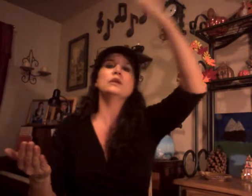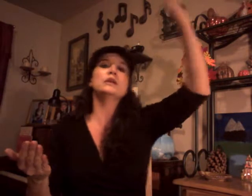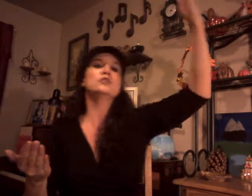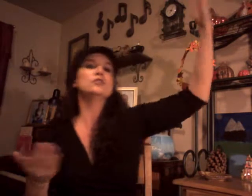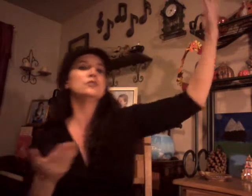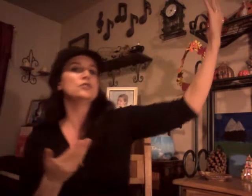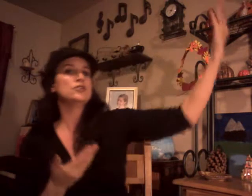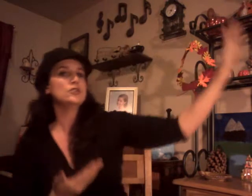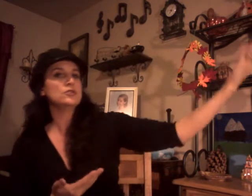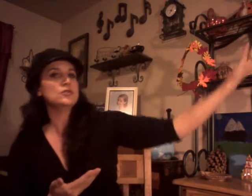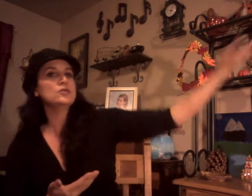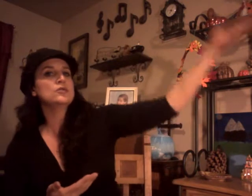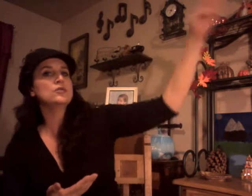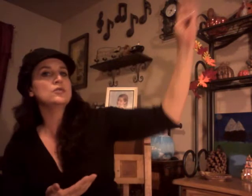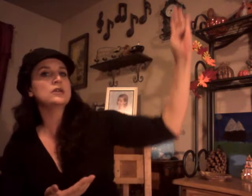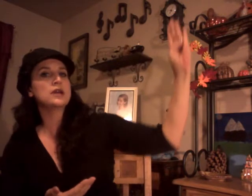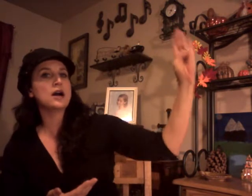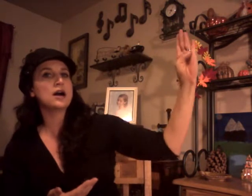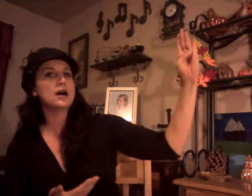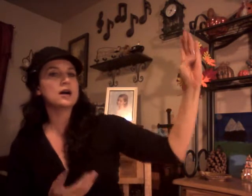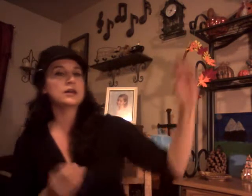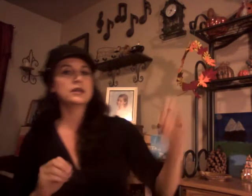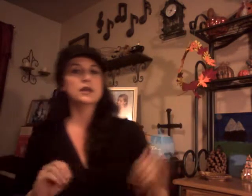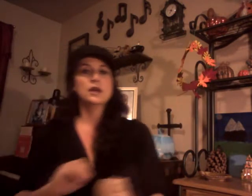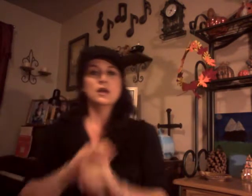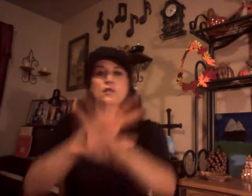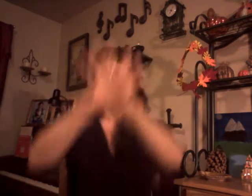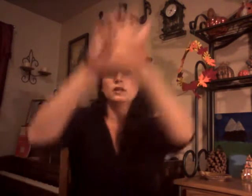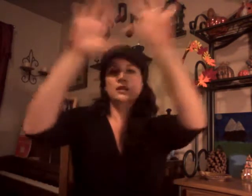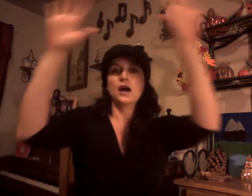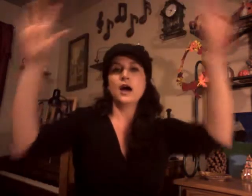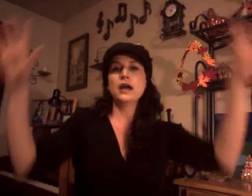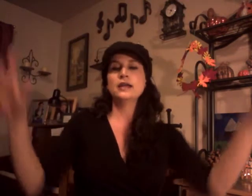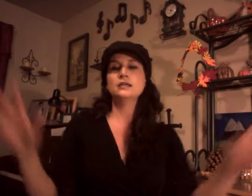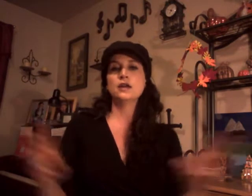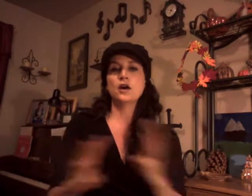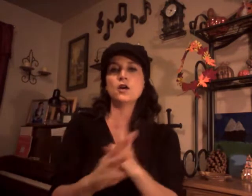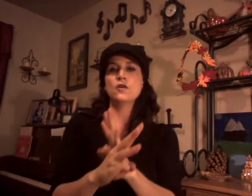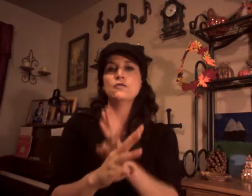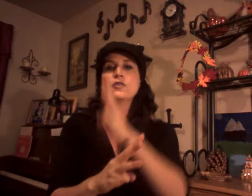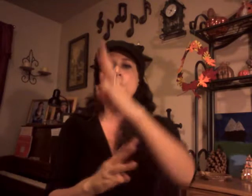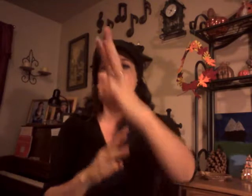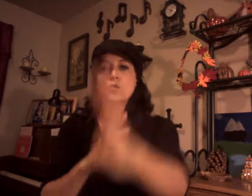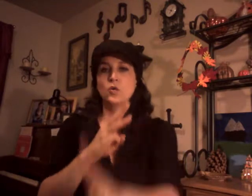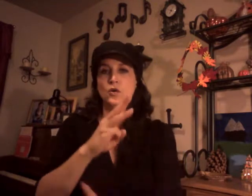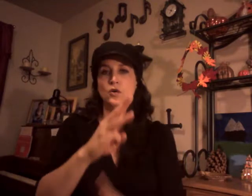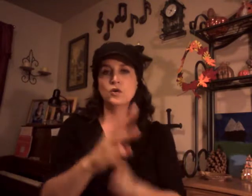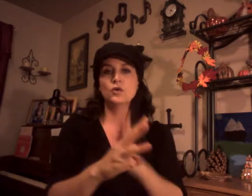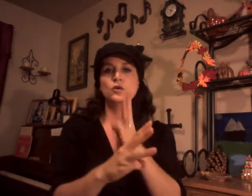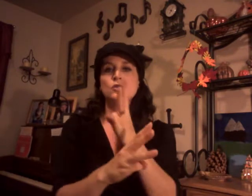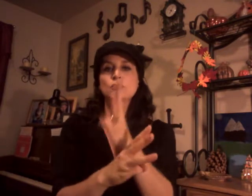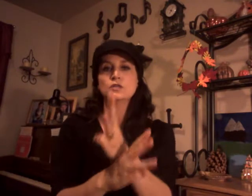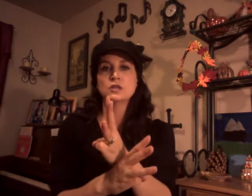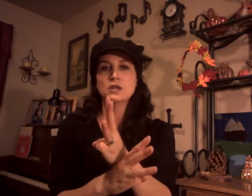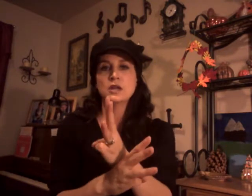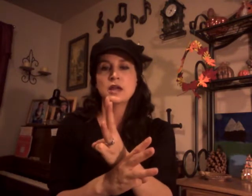glory to you, God, the light of the world. And